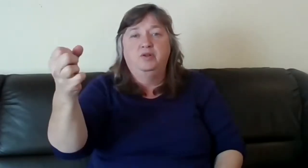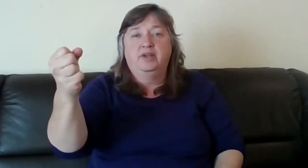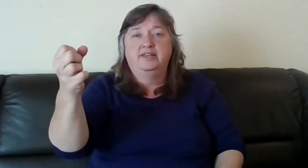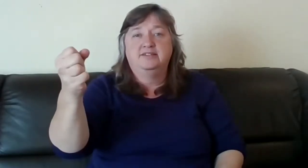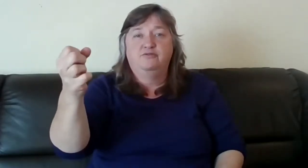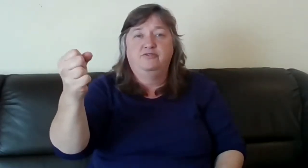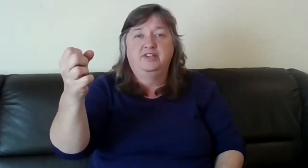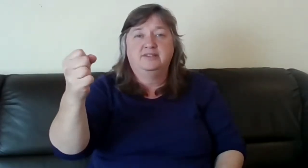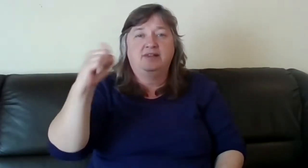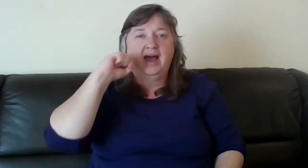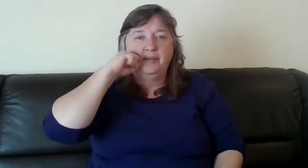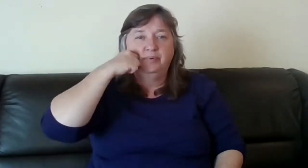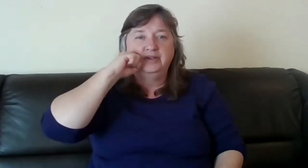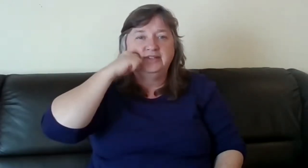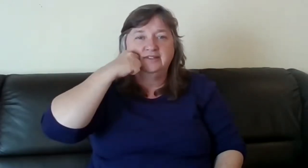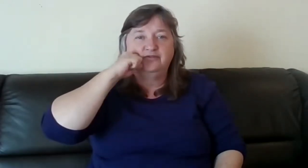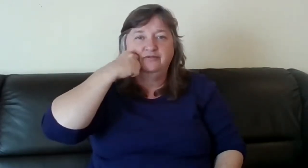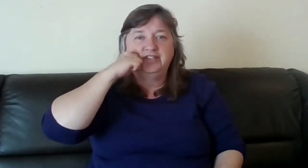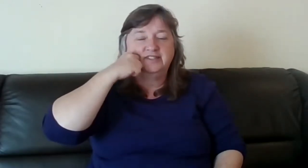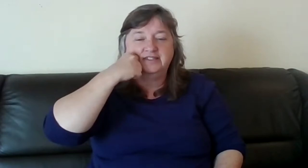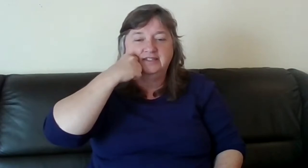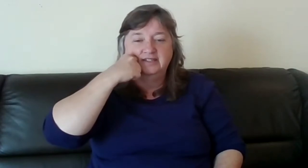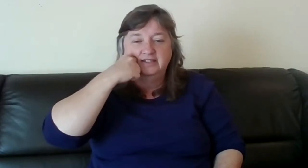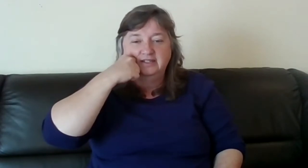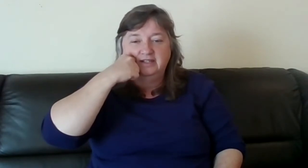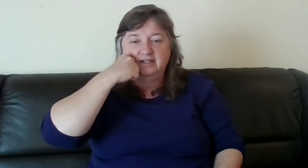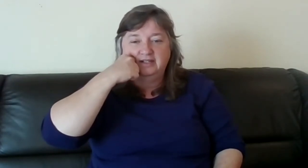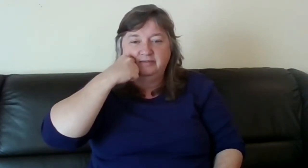Milk is a fist. Apple is a fist.